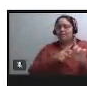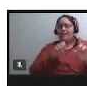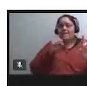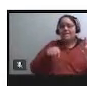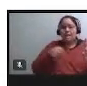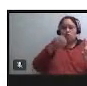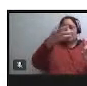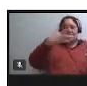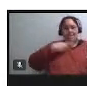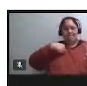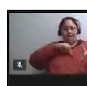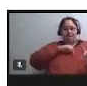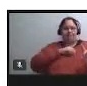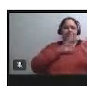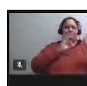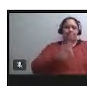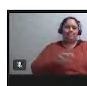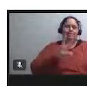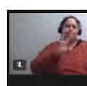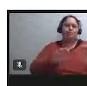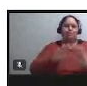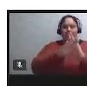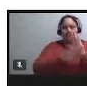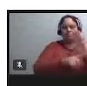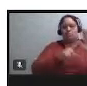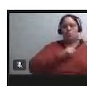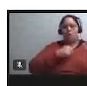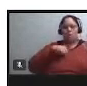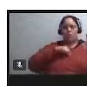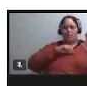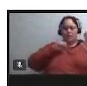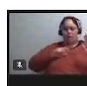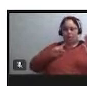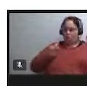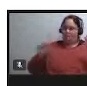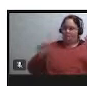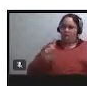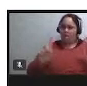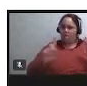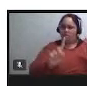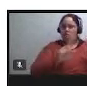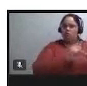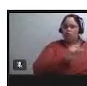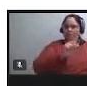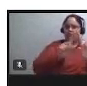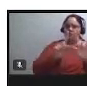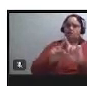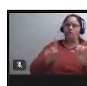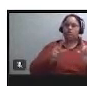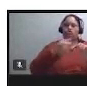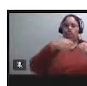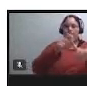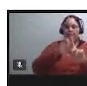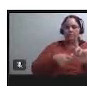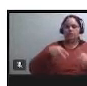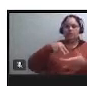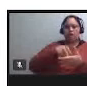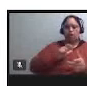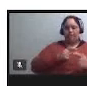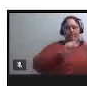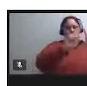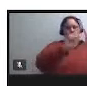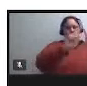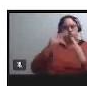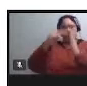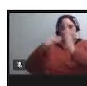we get those issues so that we can go back to distribute to the chairpersons, to the standing committees to